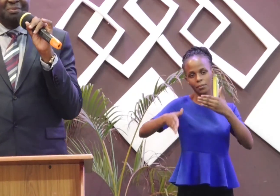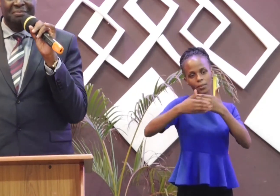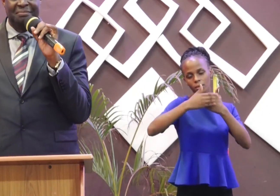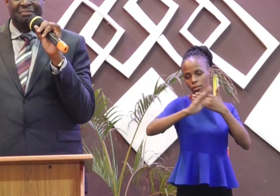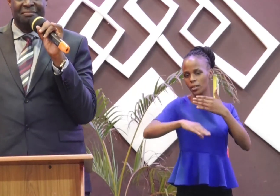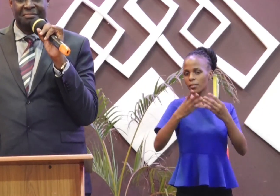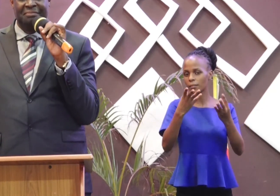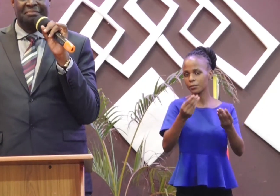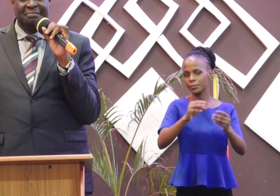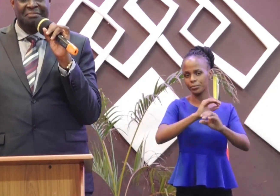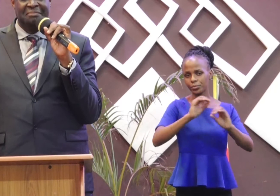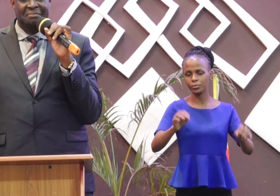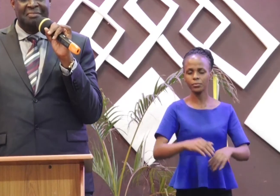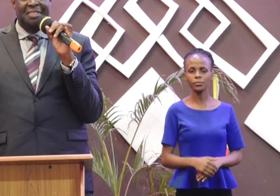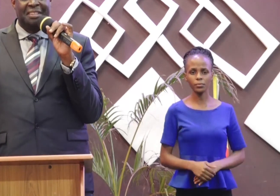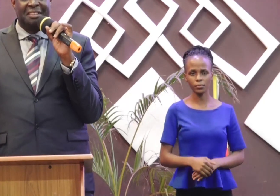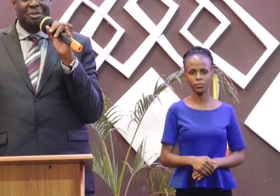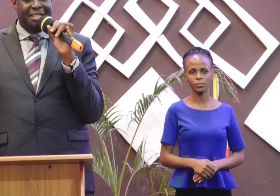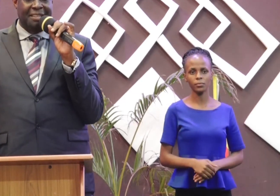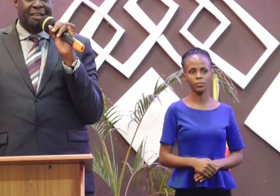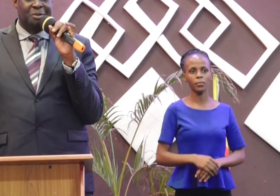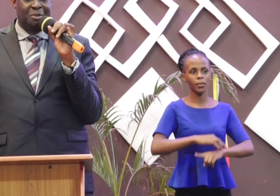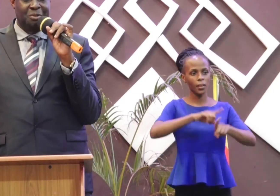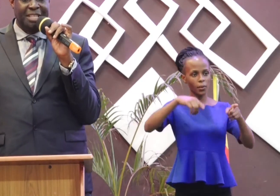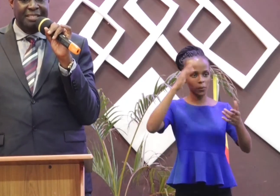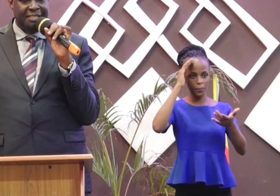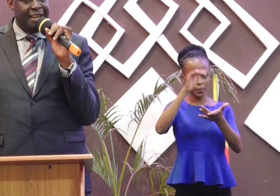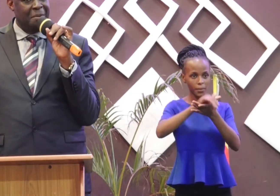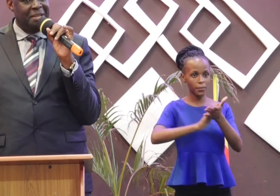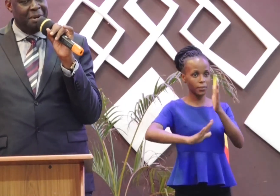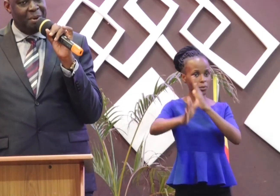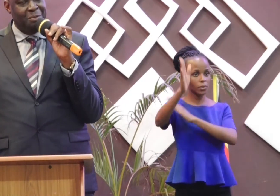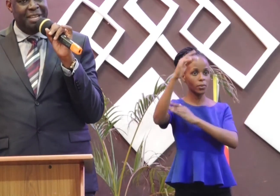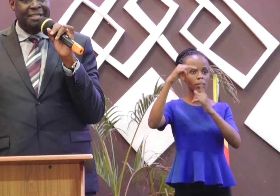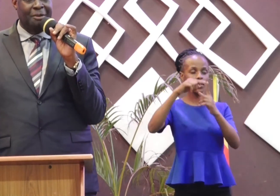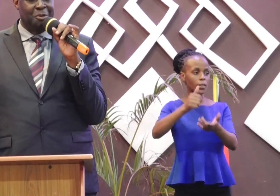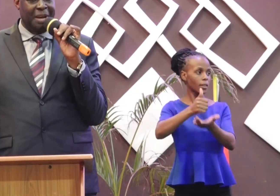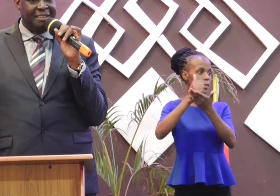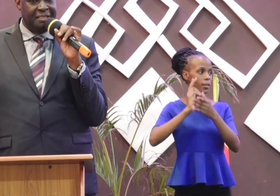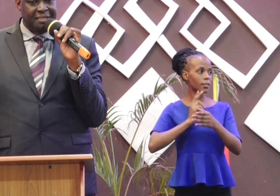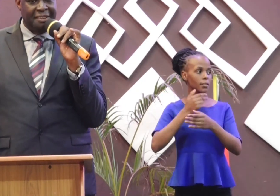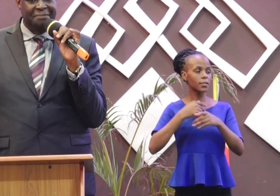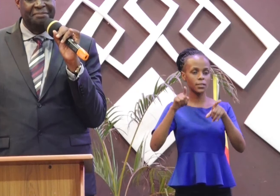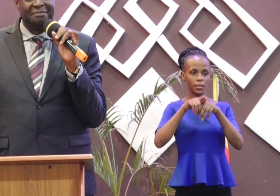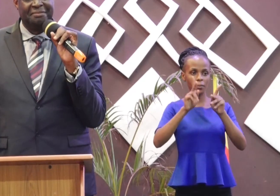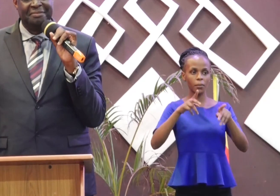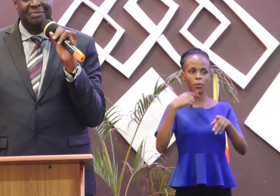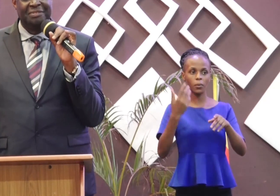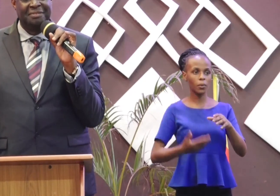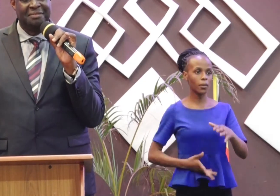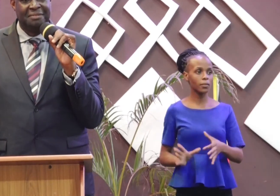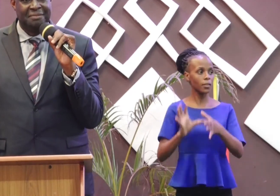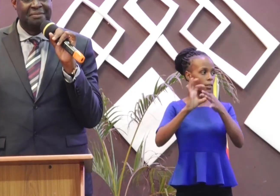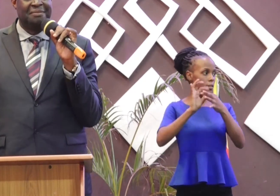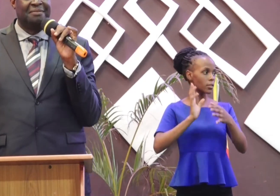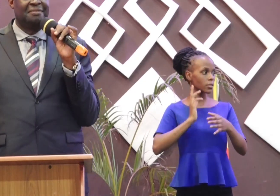can make partial payments, please do so. Tukiriza katondo tuyinzi sanaba ditubana wakutwega tako tubaniriza. We